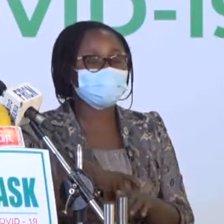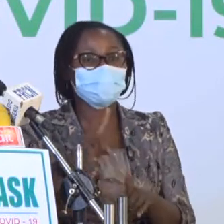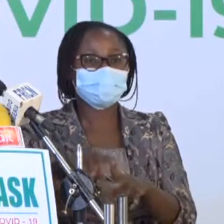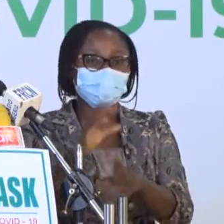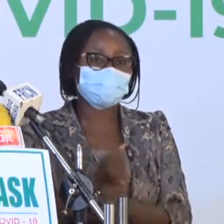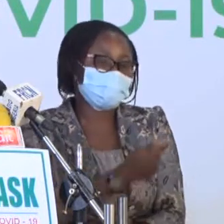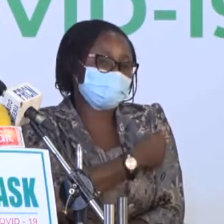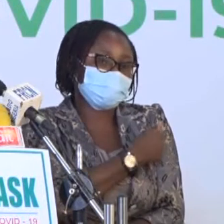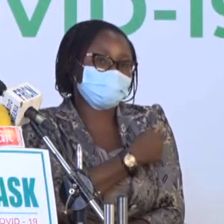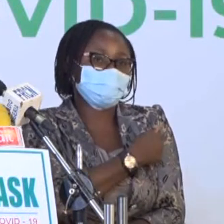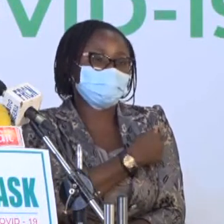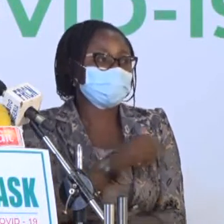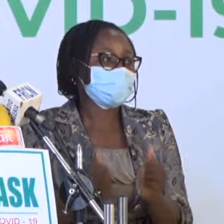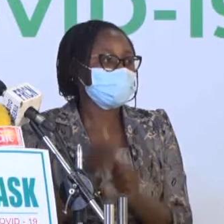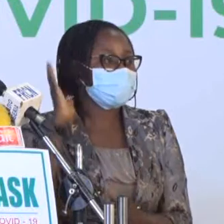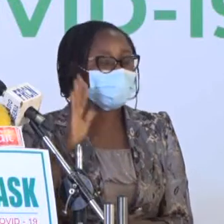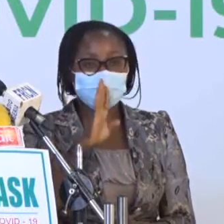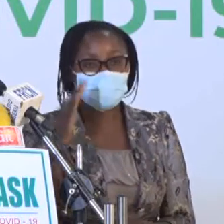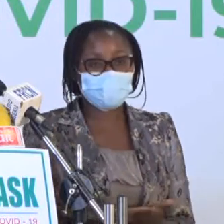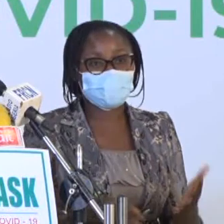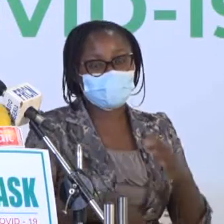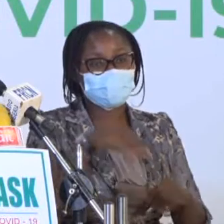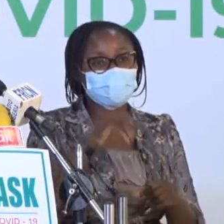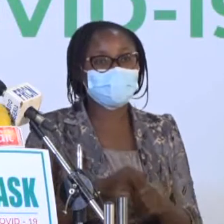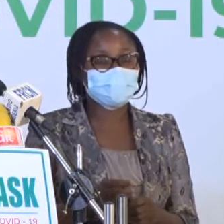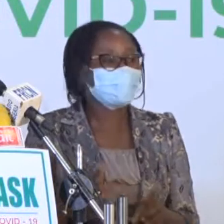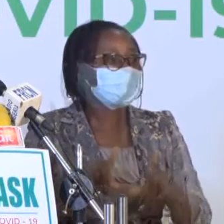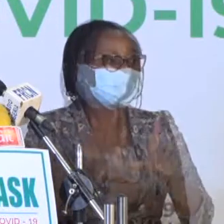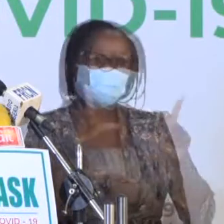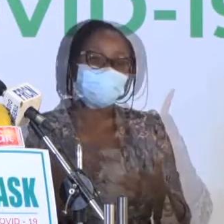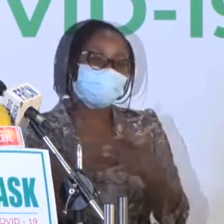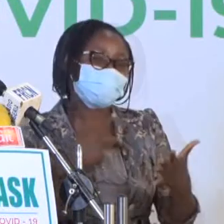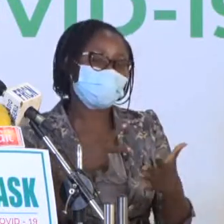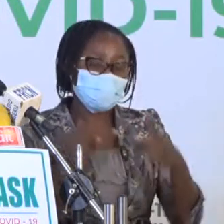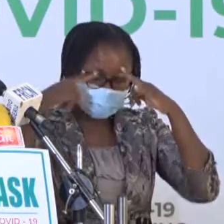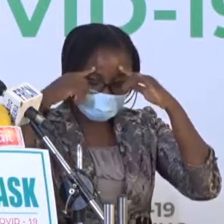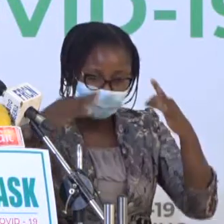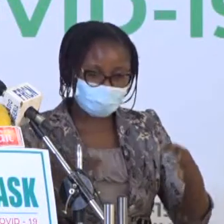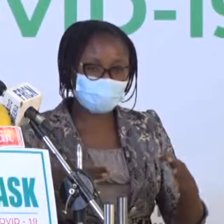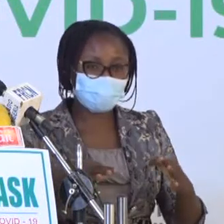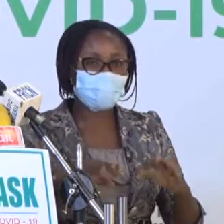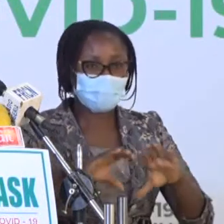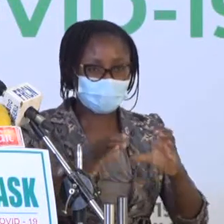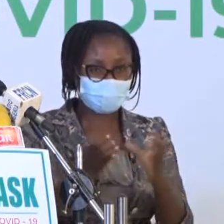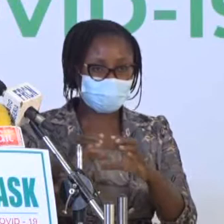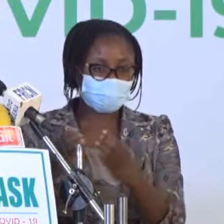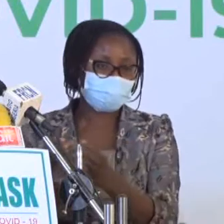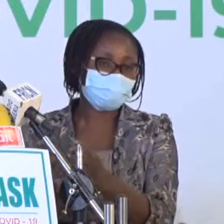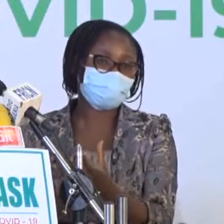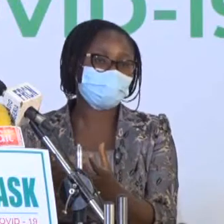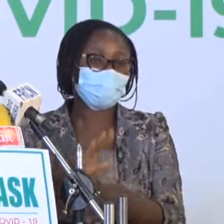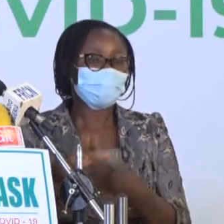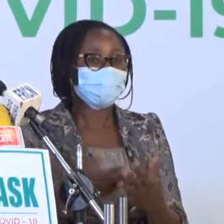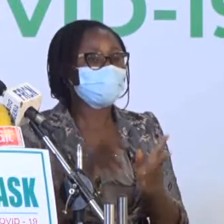receive the vaccine, which will be carried out in phases according to predetermined classifications.